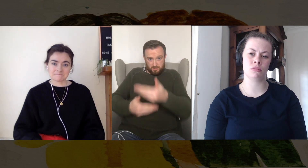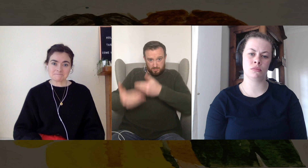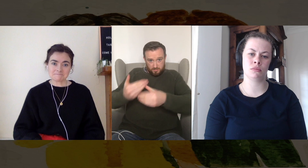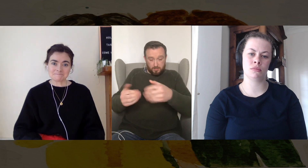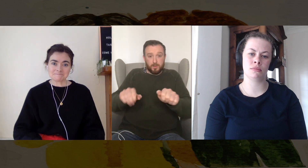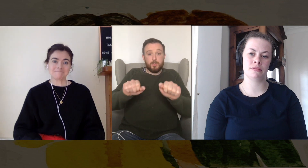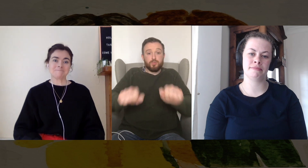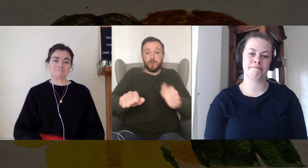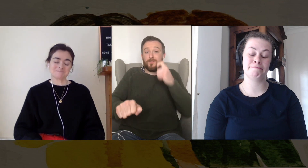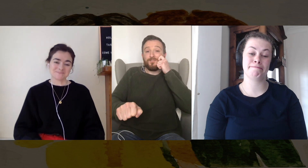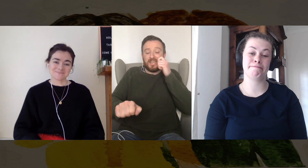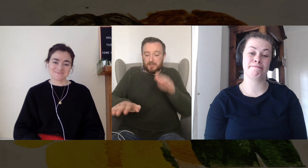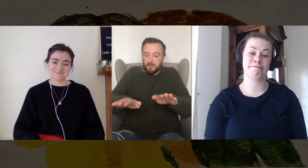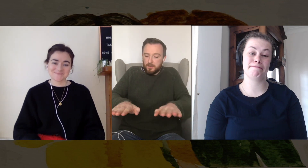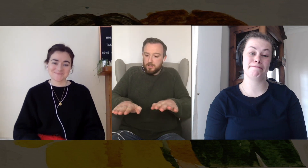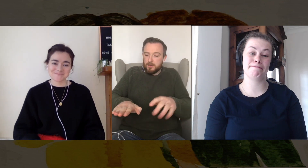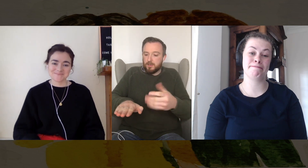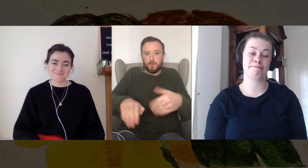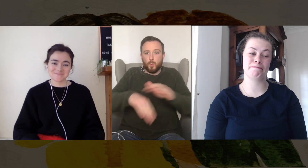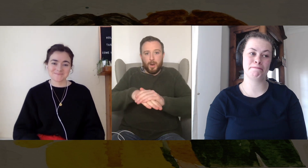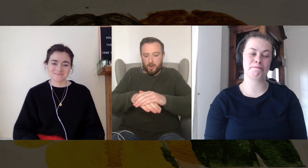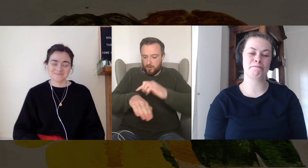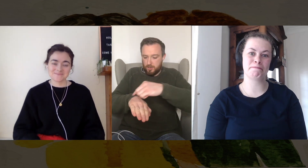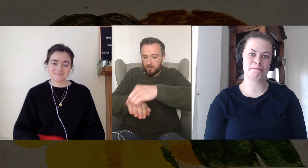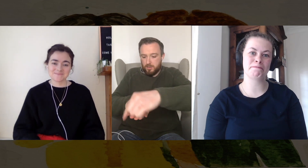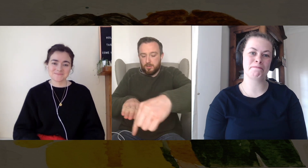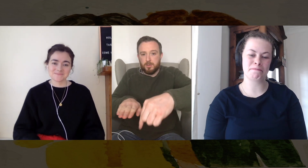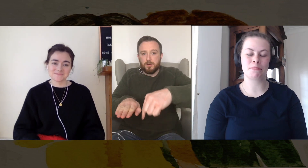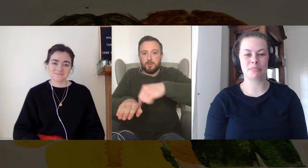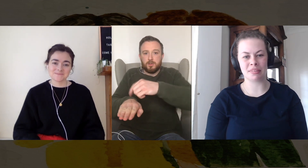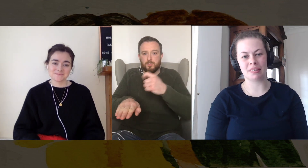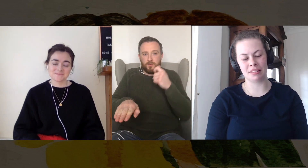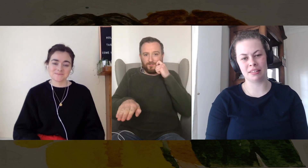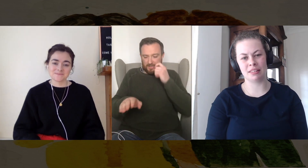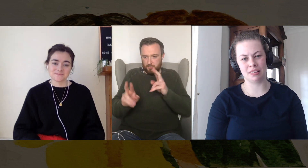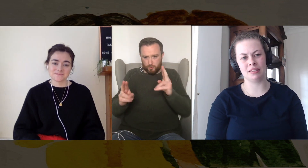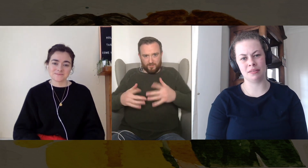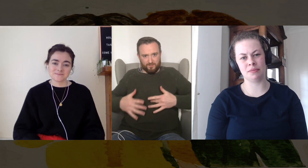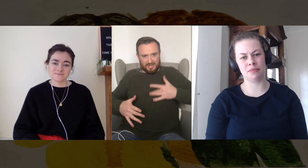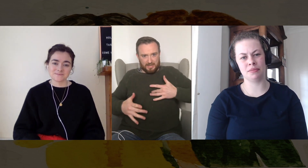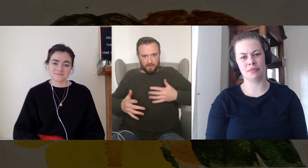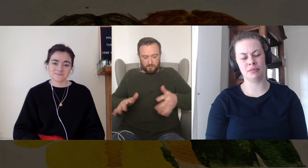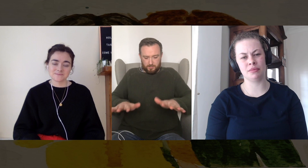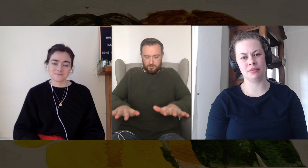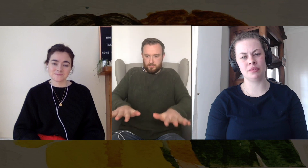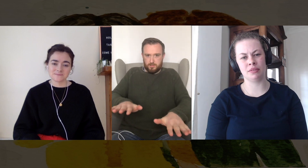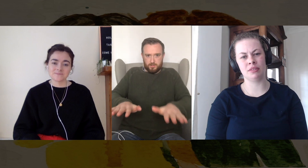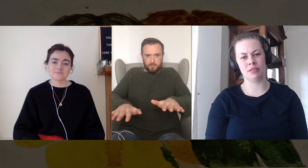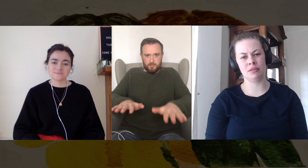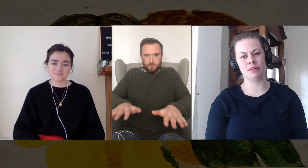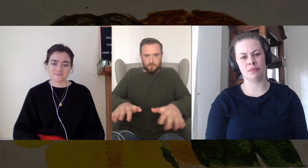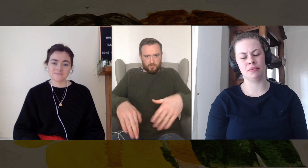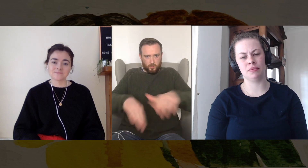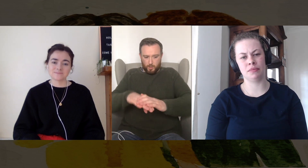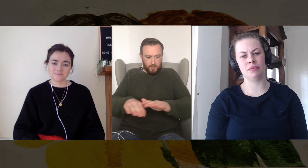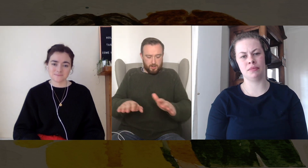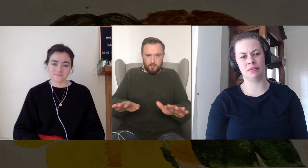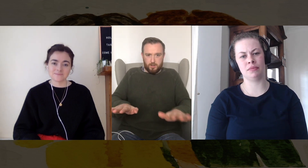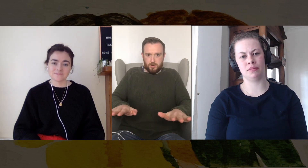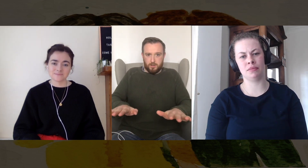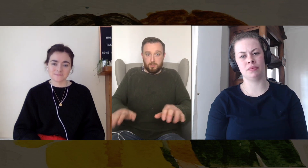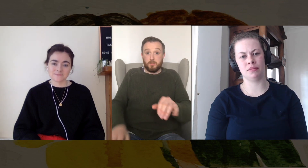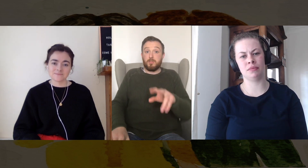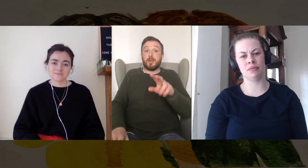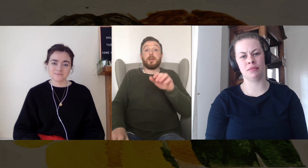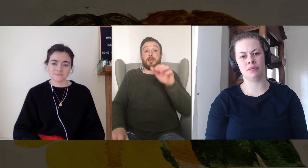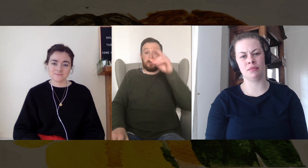was in both of your feet, and you just to stand and let the weight of your body, gravity, take it into the ground, just feel what the pressure was like, would you be